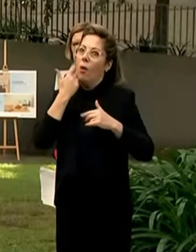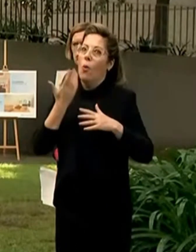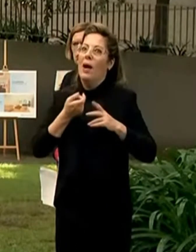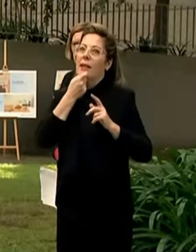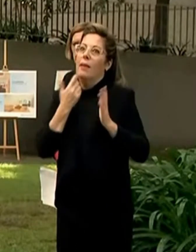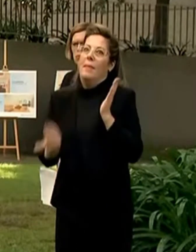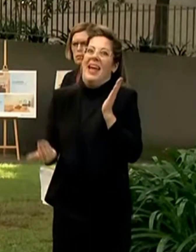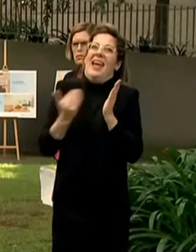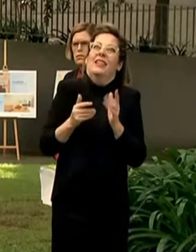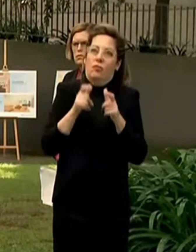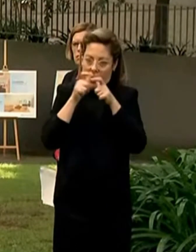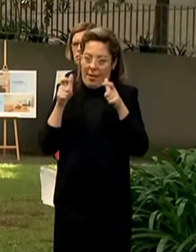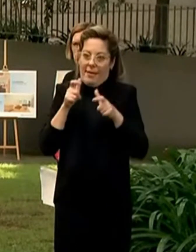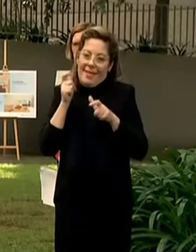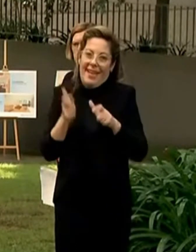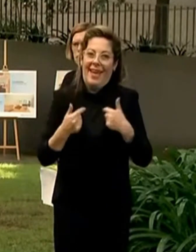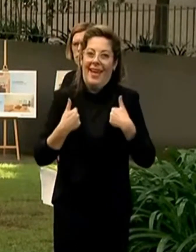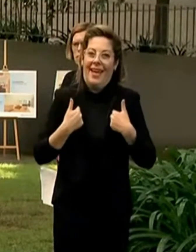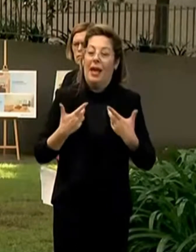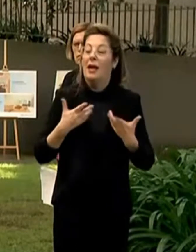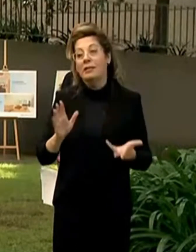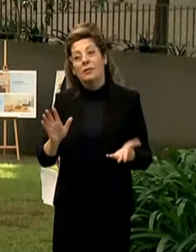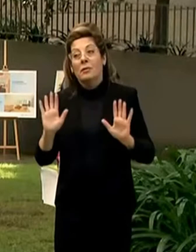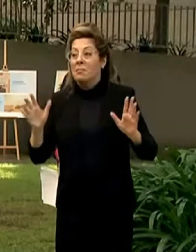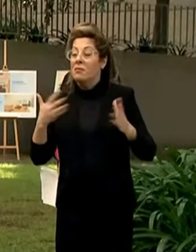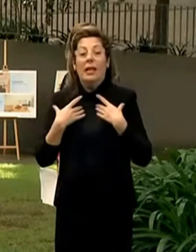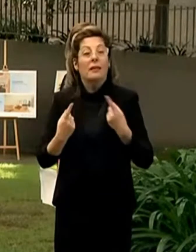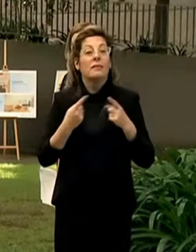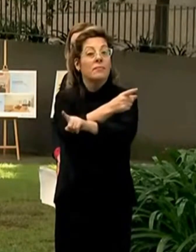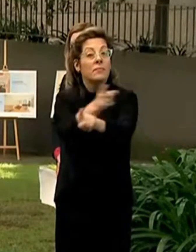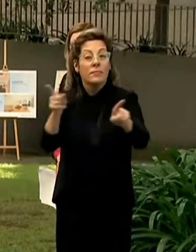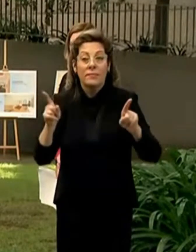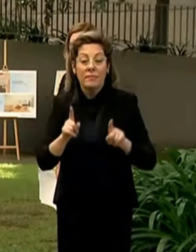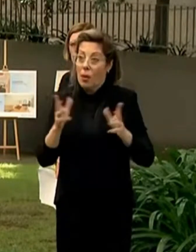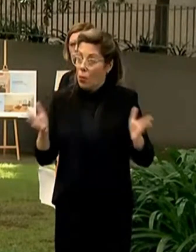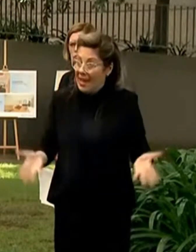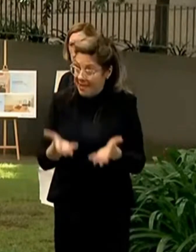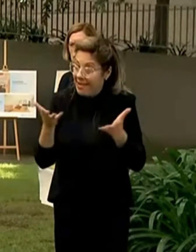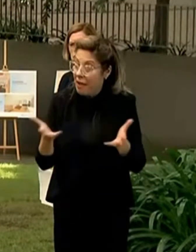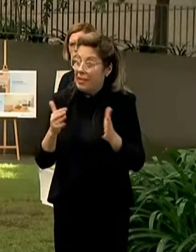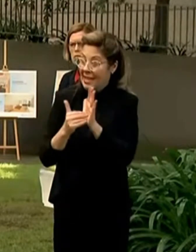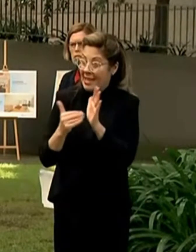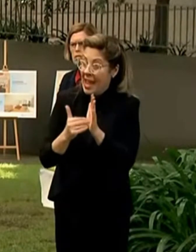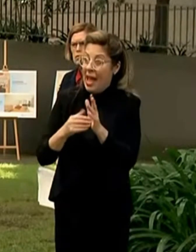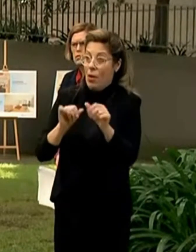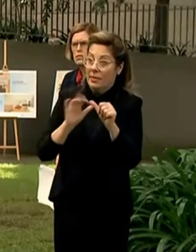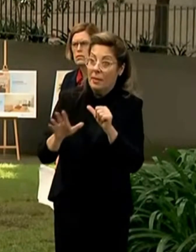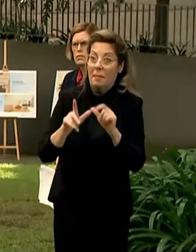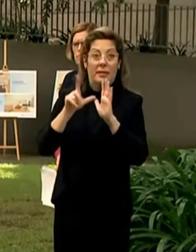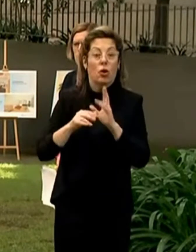And we encourage everybody at this time to be as cautious as possible because, as I said, the next few weeks are